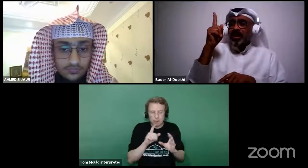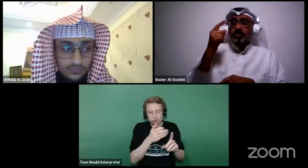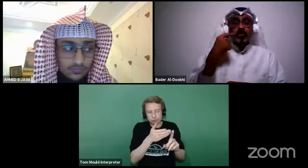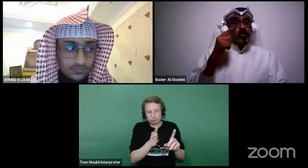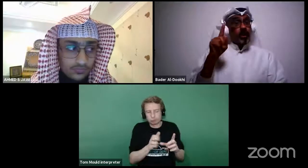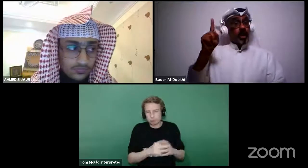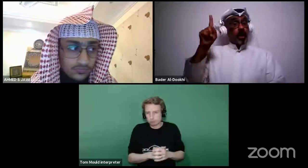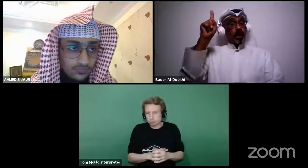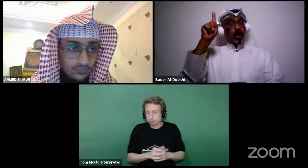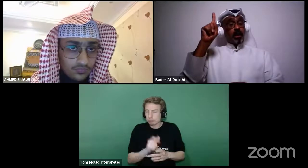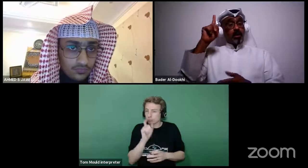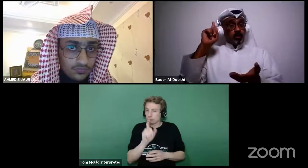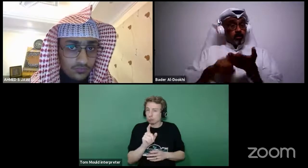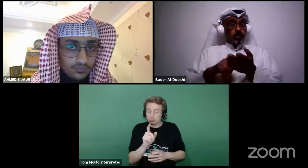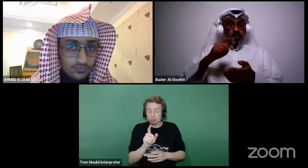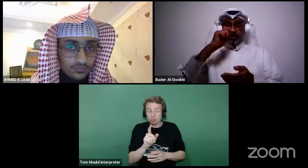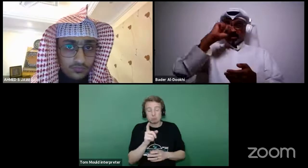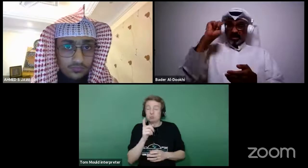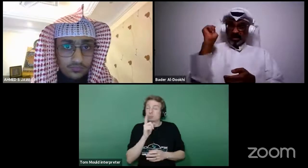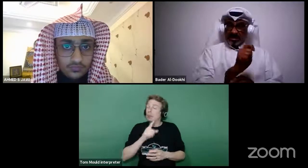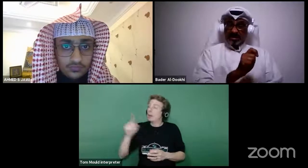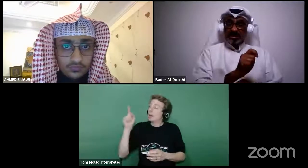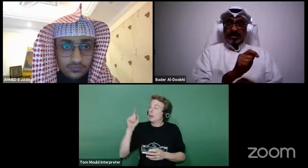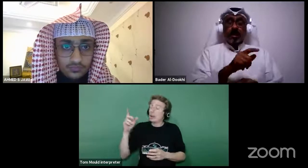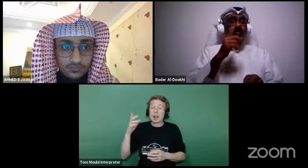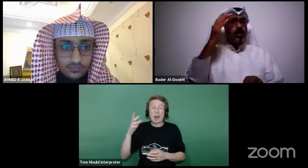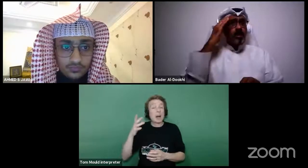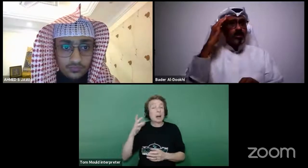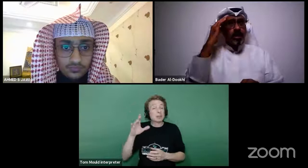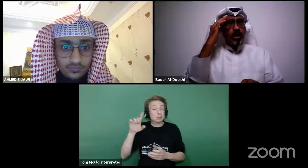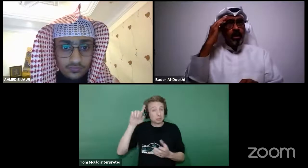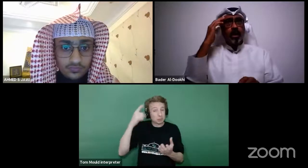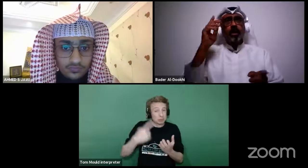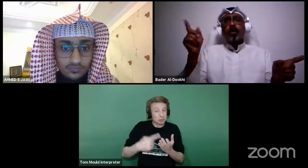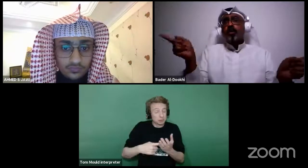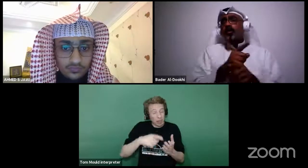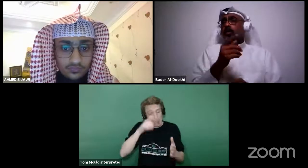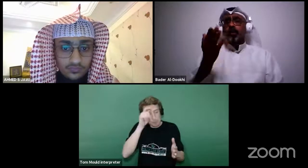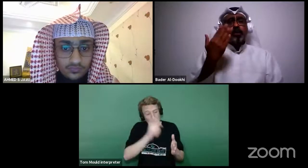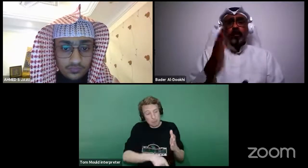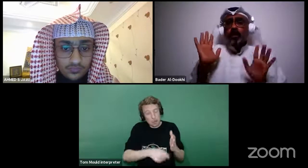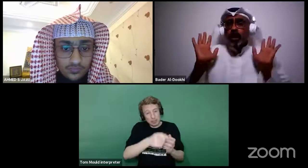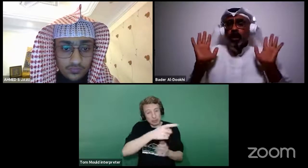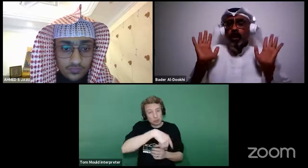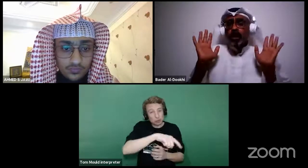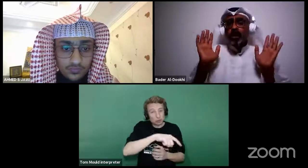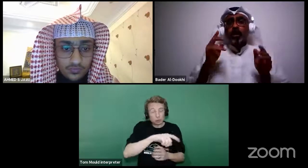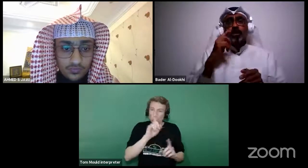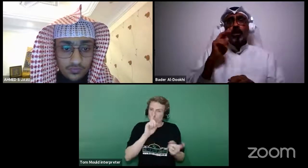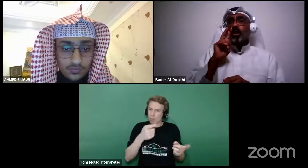a people's punishment, there can be no turning back of it, and they will find